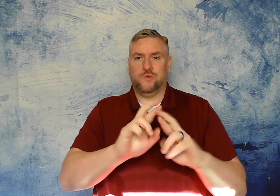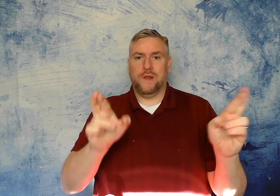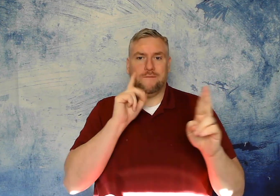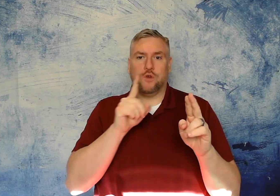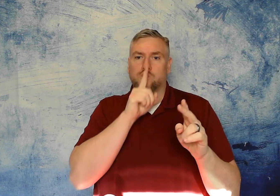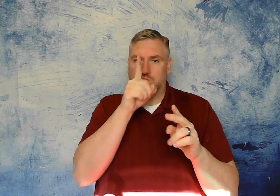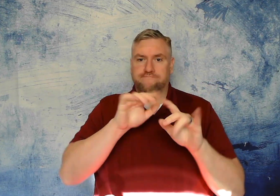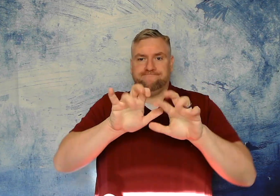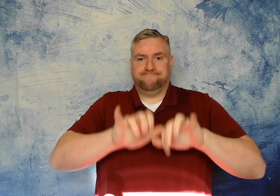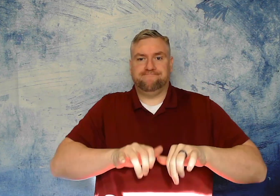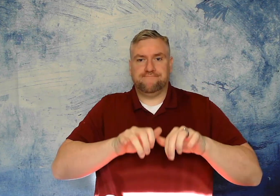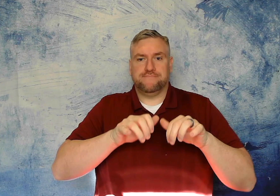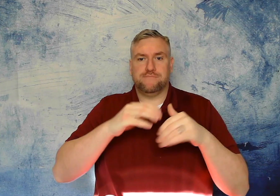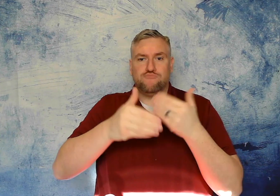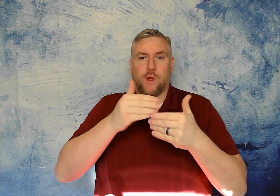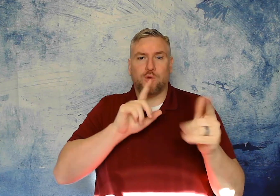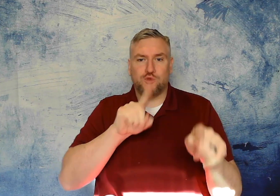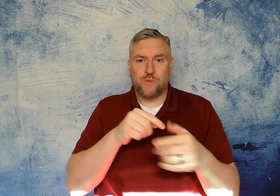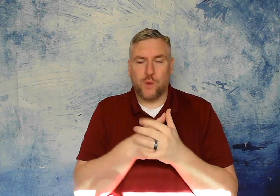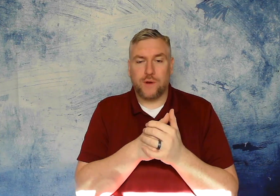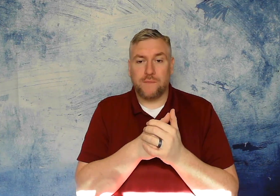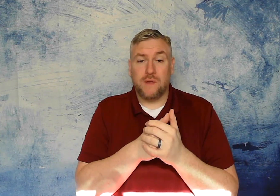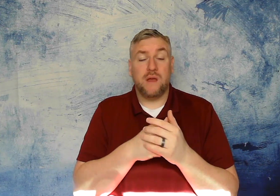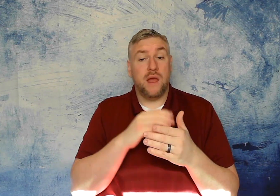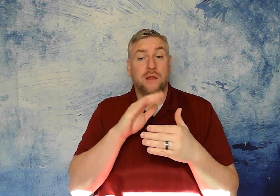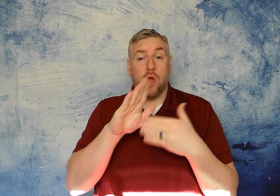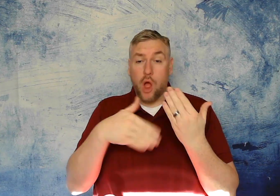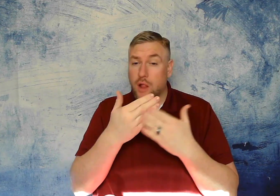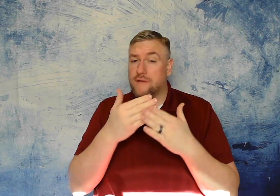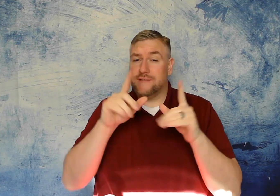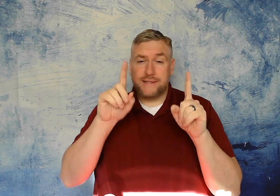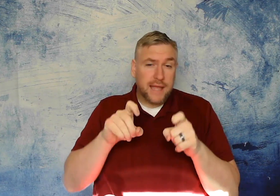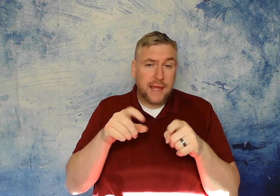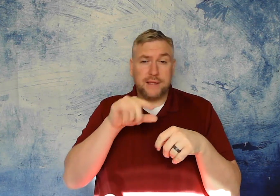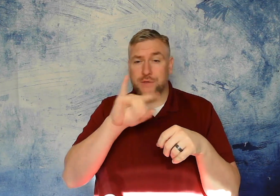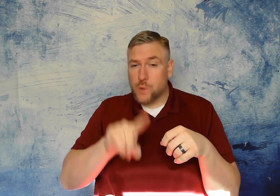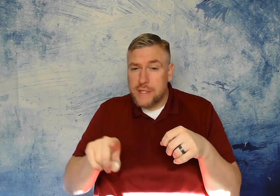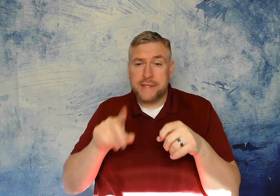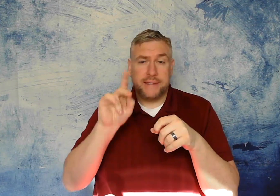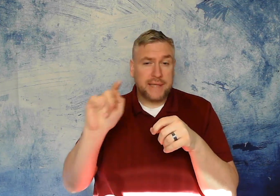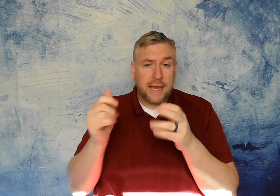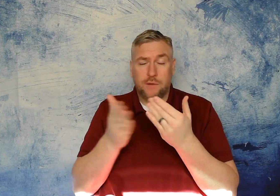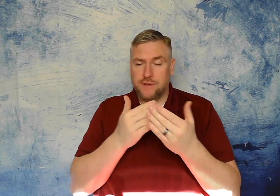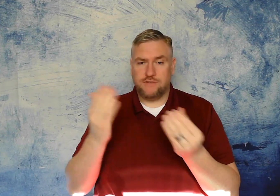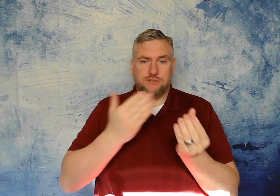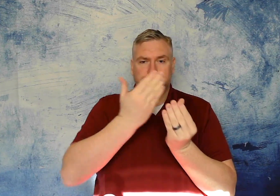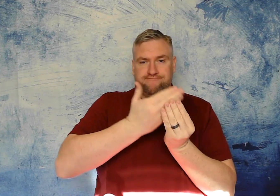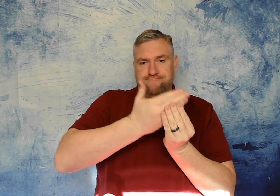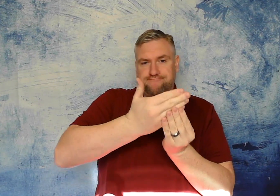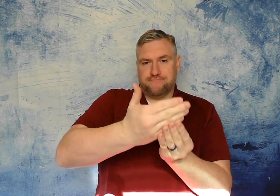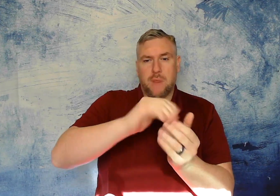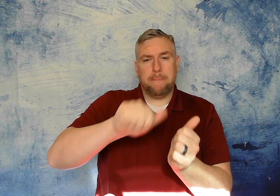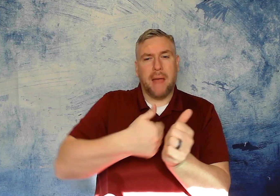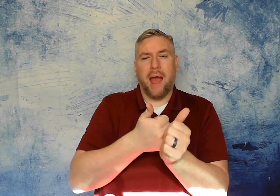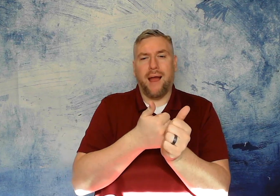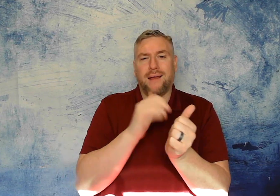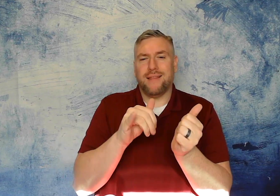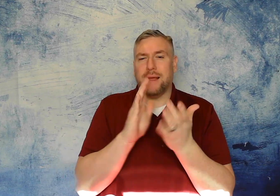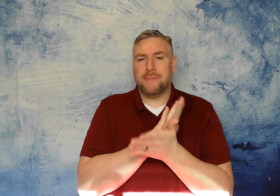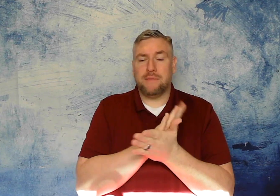just write on it. And then you'll be ready for the real progress report. And all of the tests, quizzes, data, whatever, you file behind